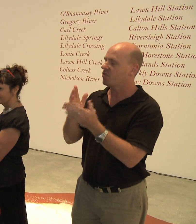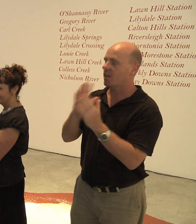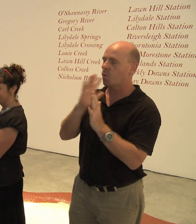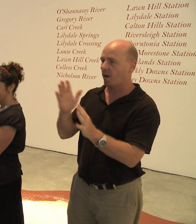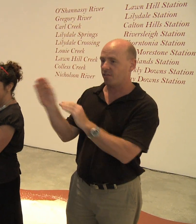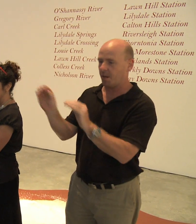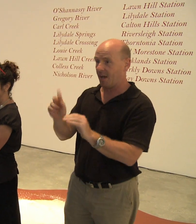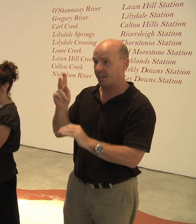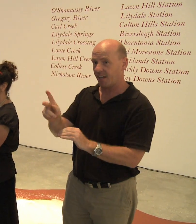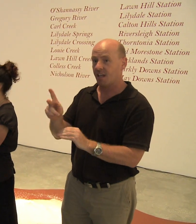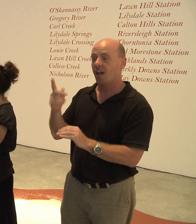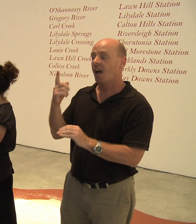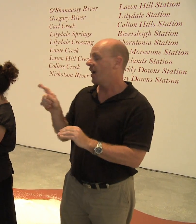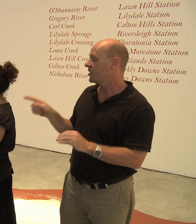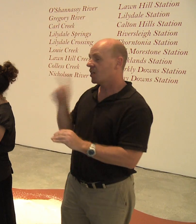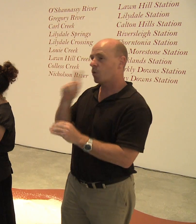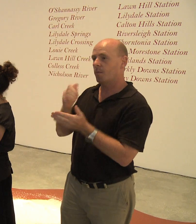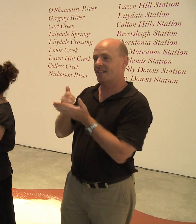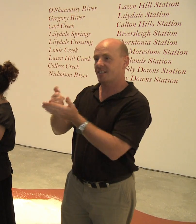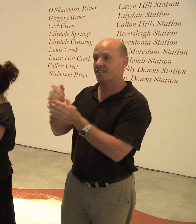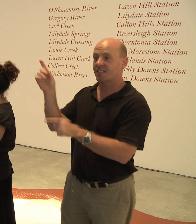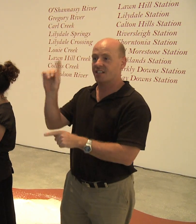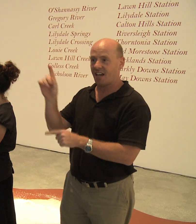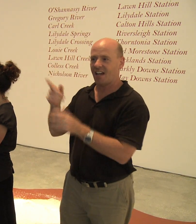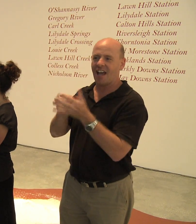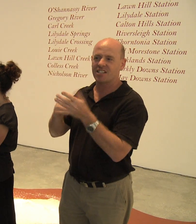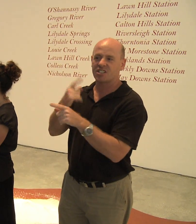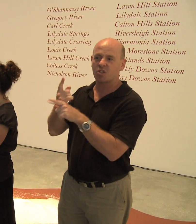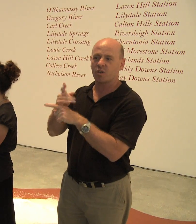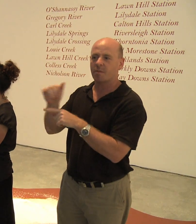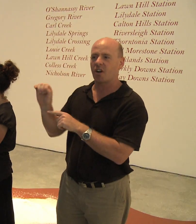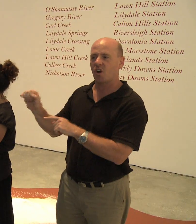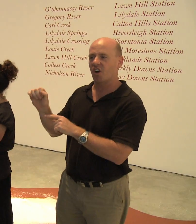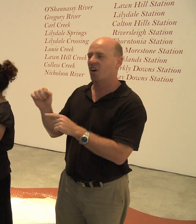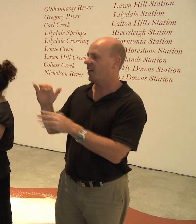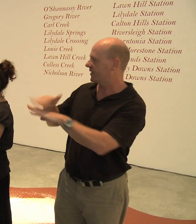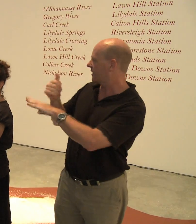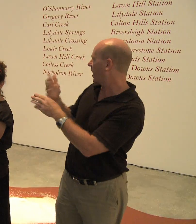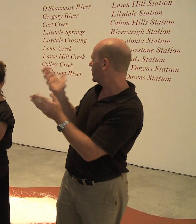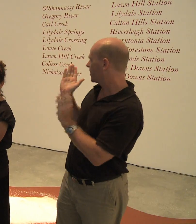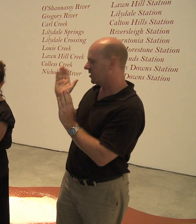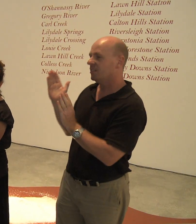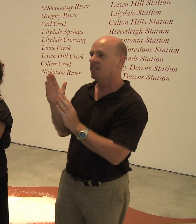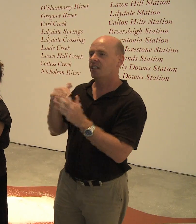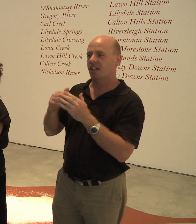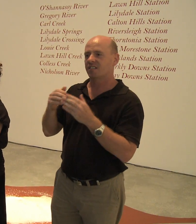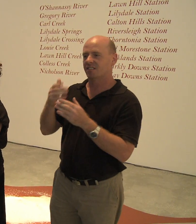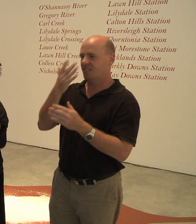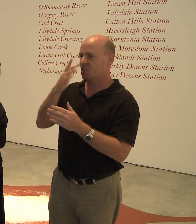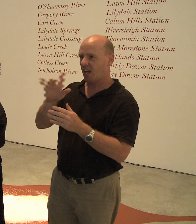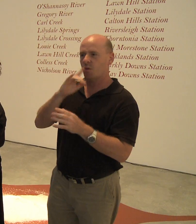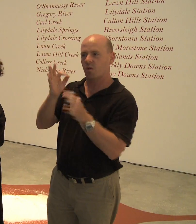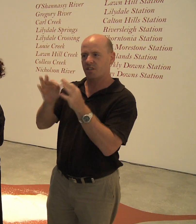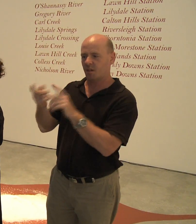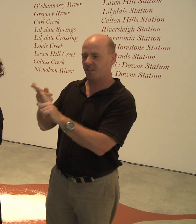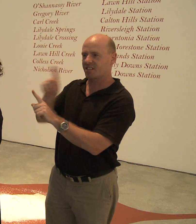great. And she will be assisted today as she talks about her installation In Our Skin by Shane, who, as you